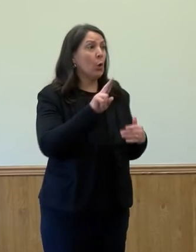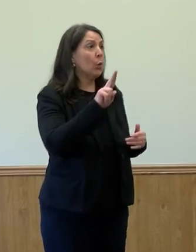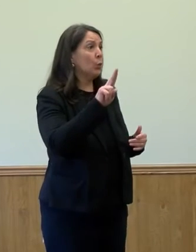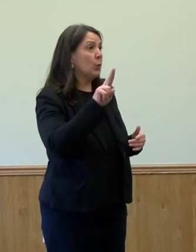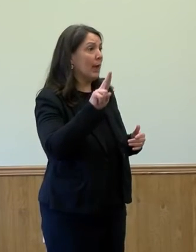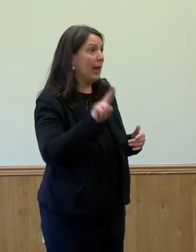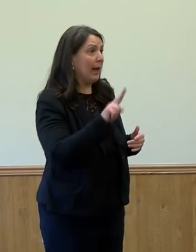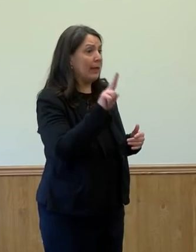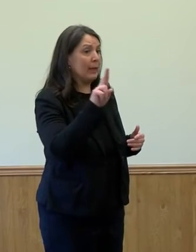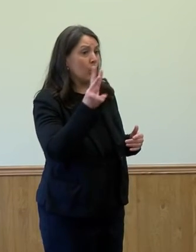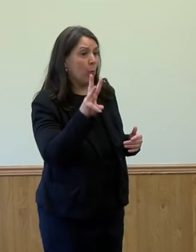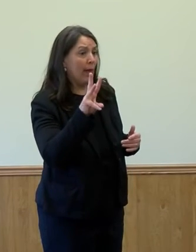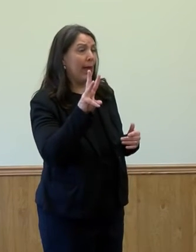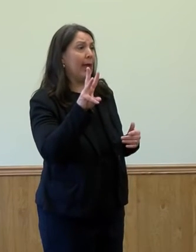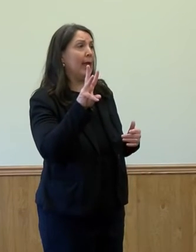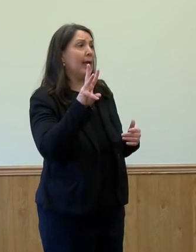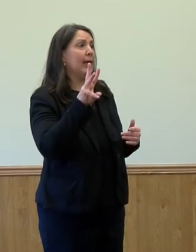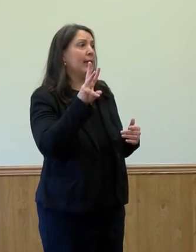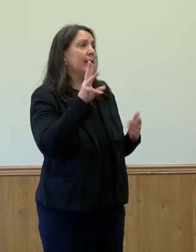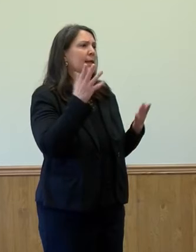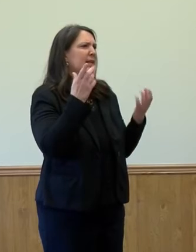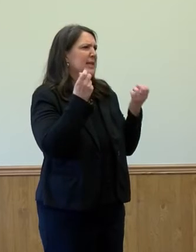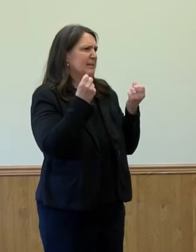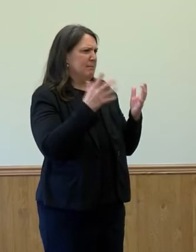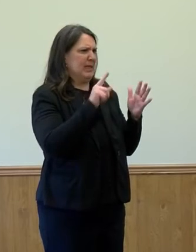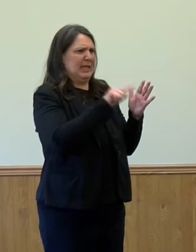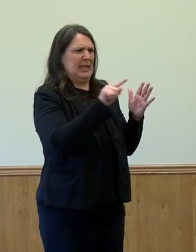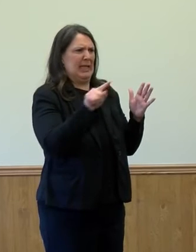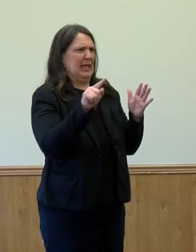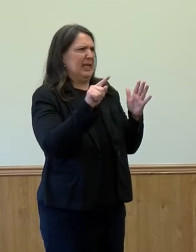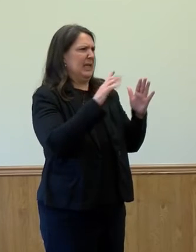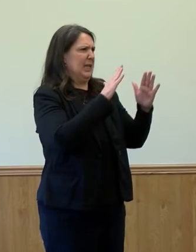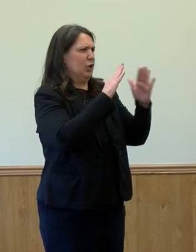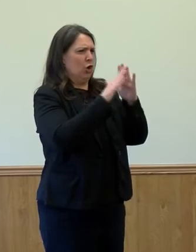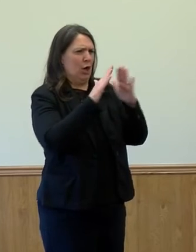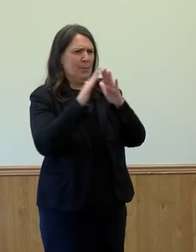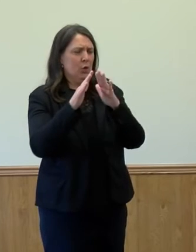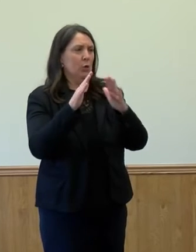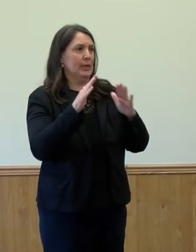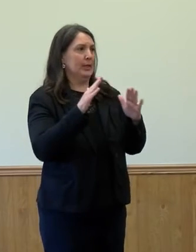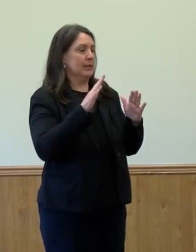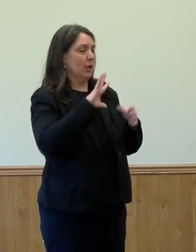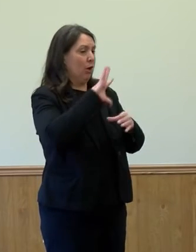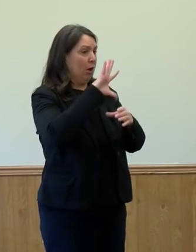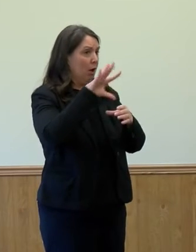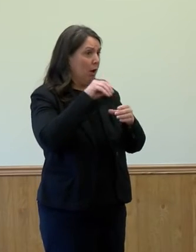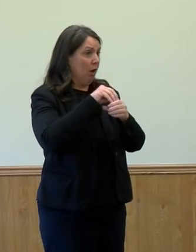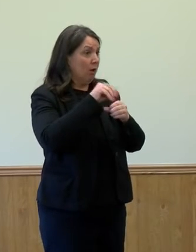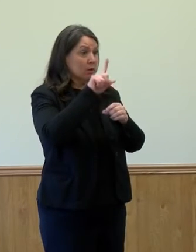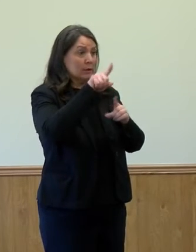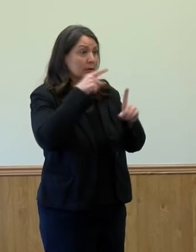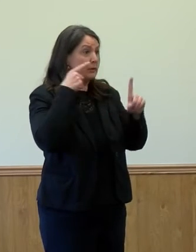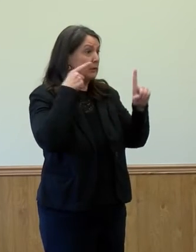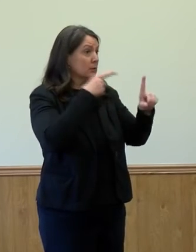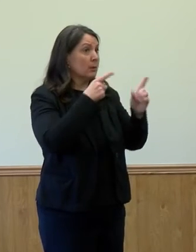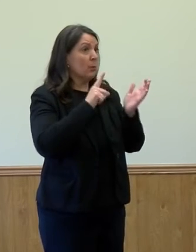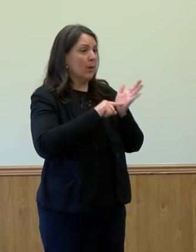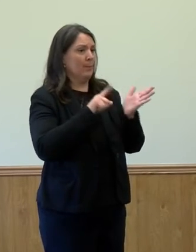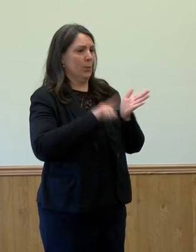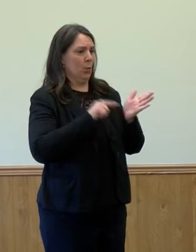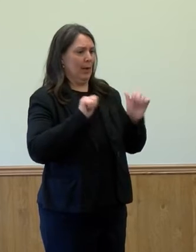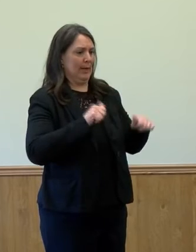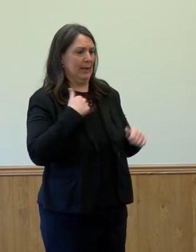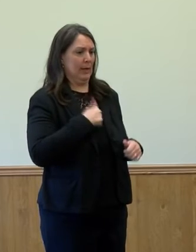Prairie State Legal Services, the Salvation Army, Phoenix Community Development Services, all with the general goal of what can we do